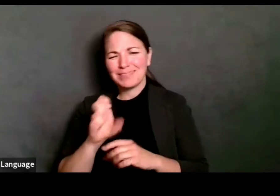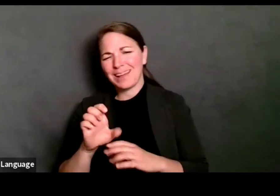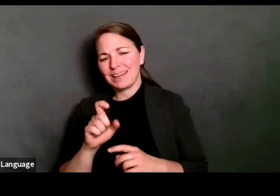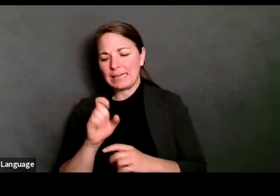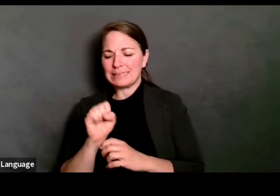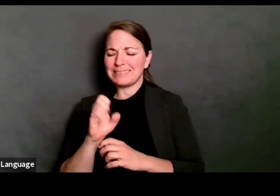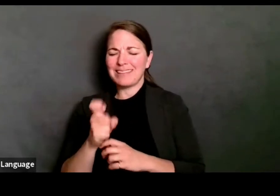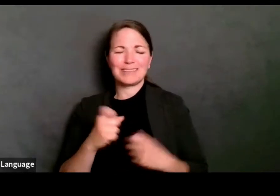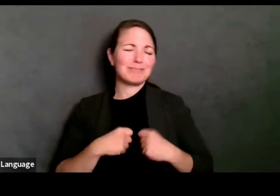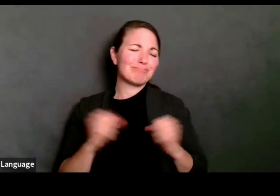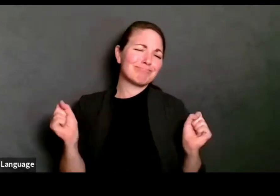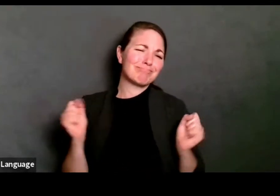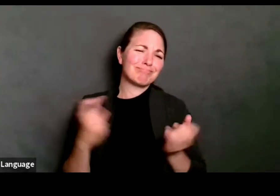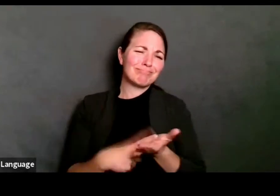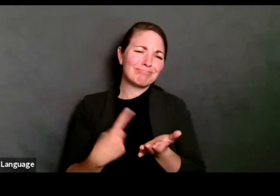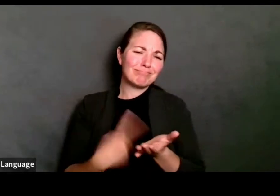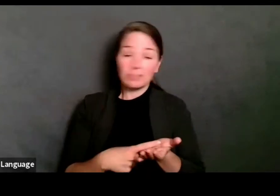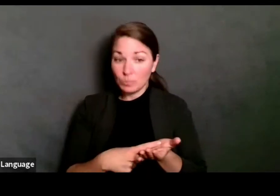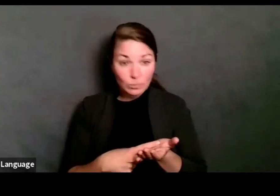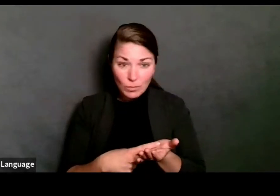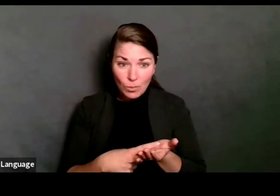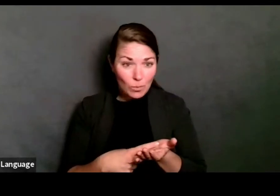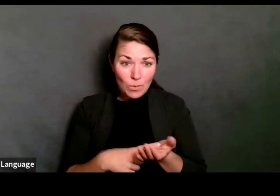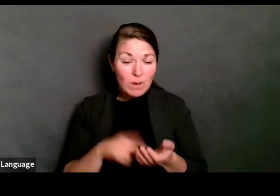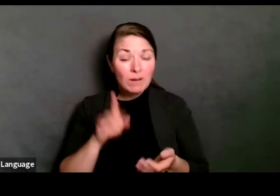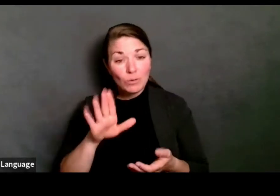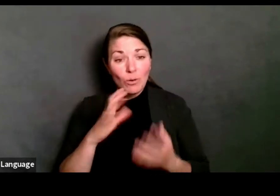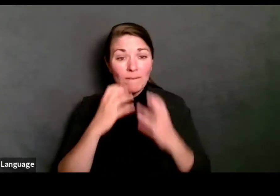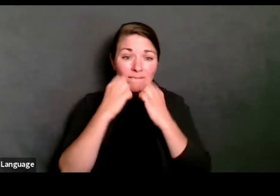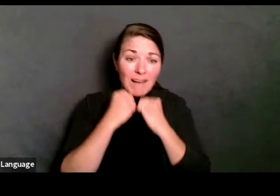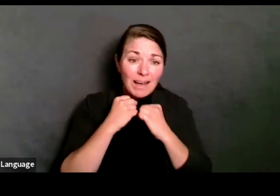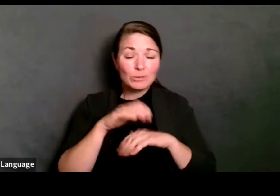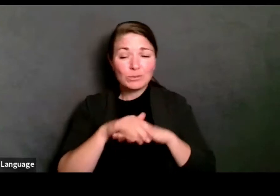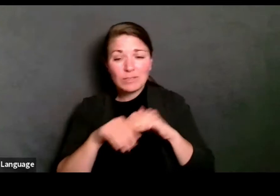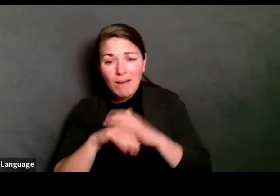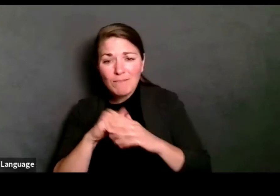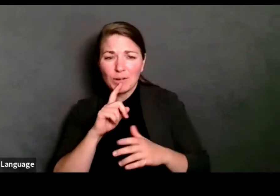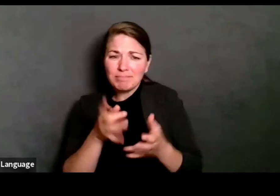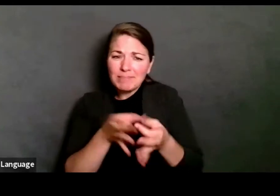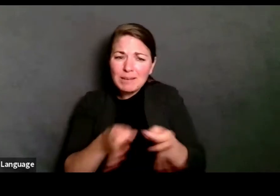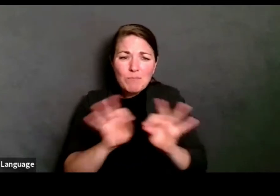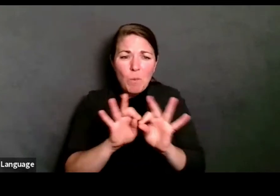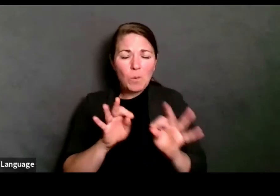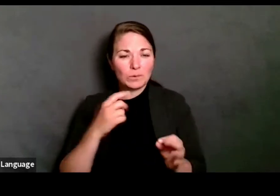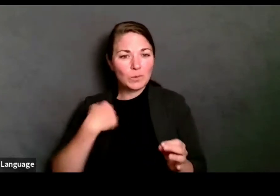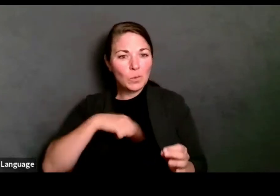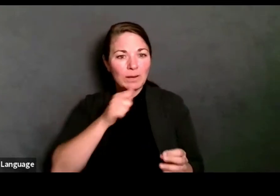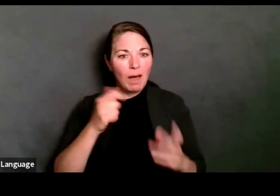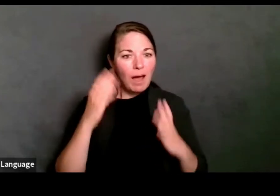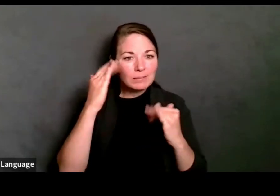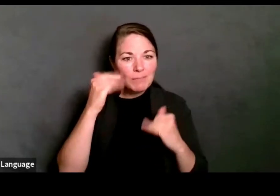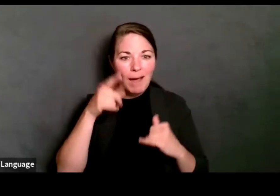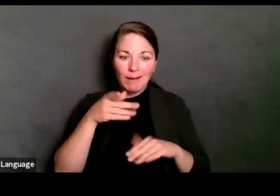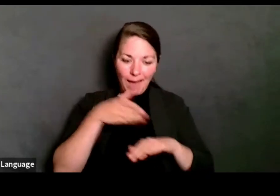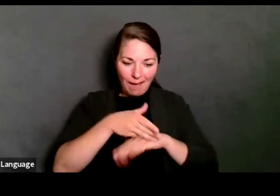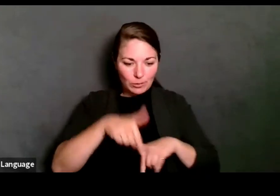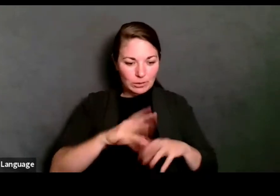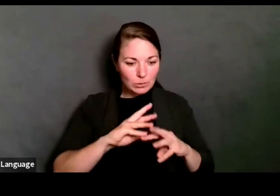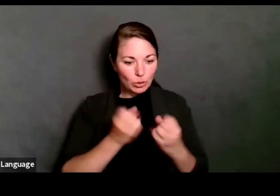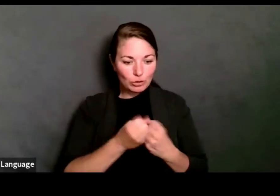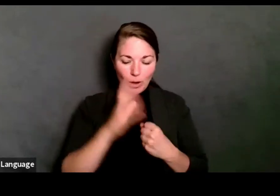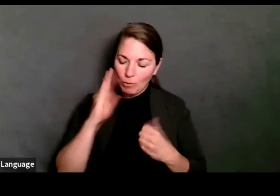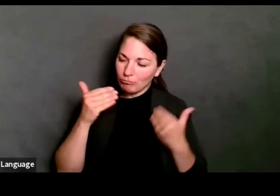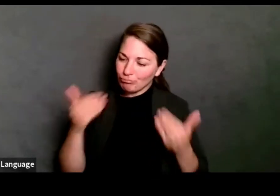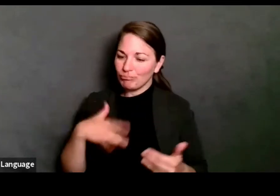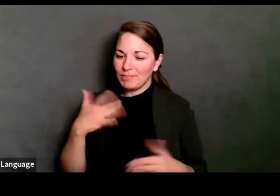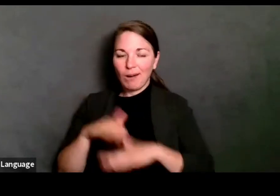values, and your personal comfort really do matter. So there's no expectation that you have to walk out of this workshop feeling totally comfortable talking